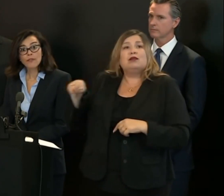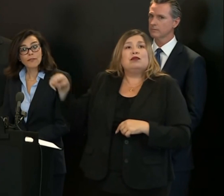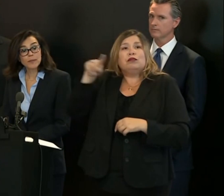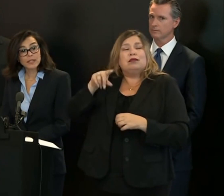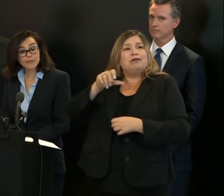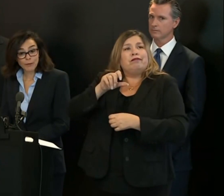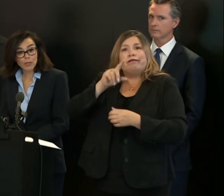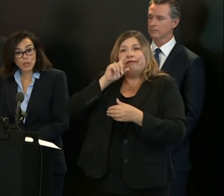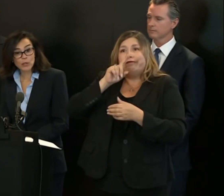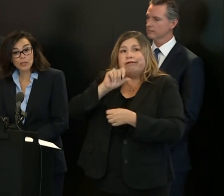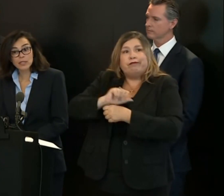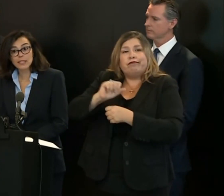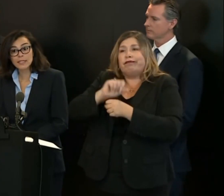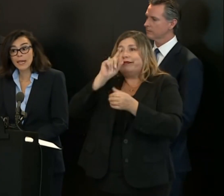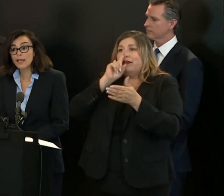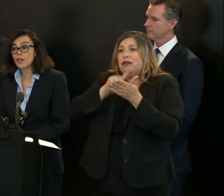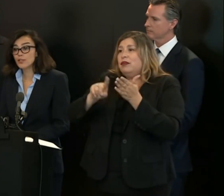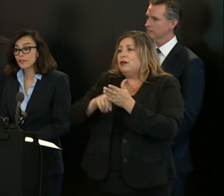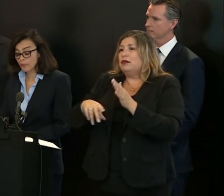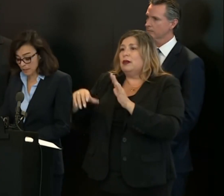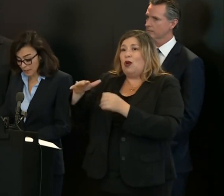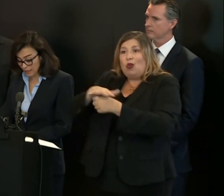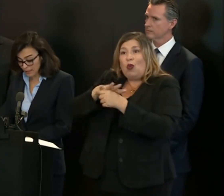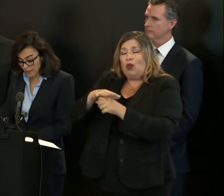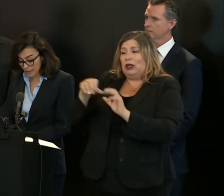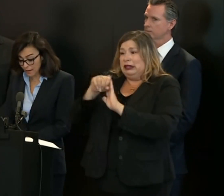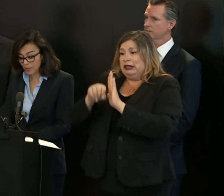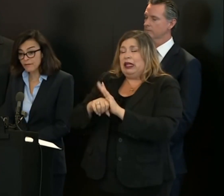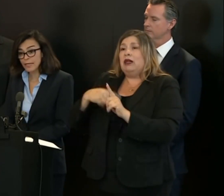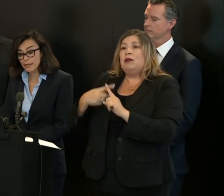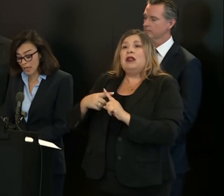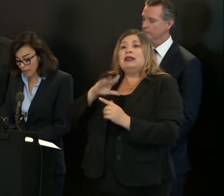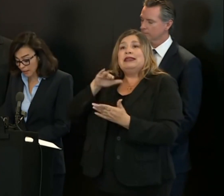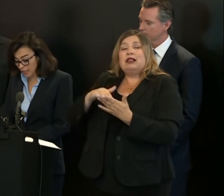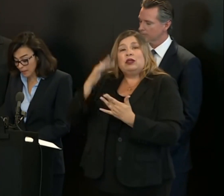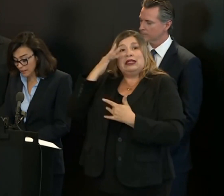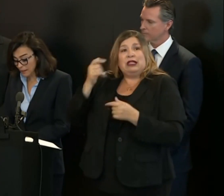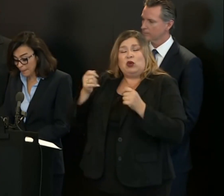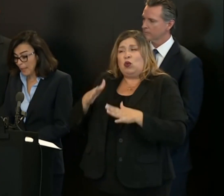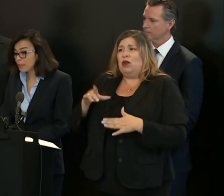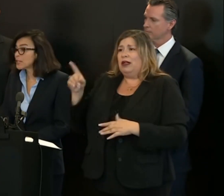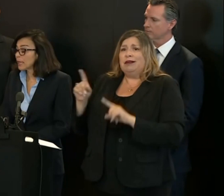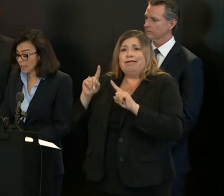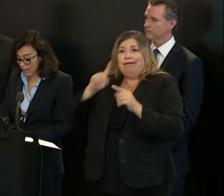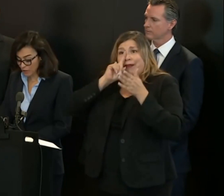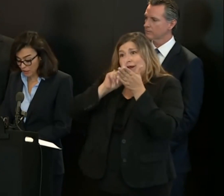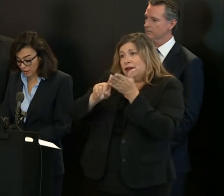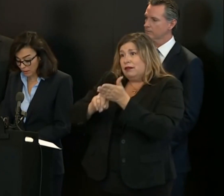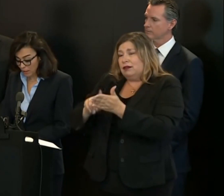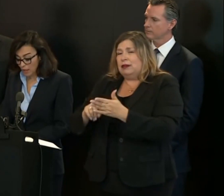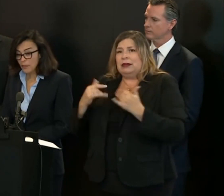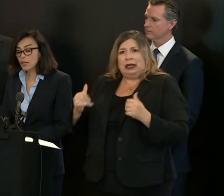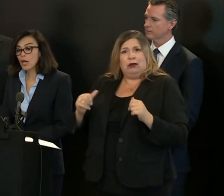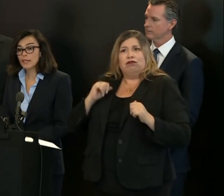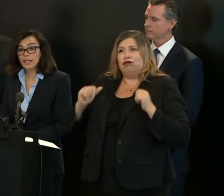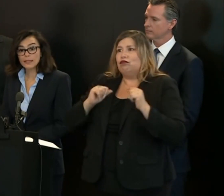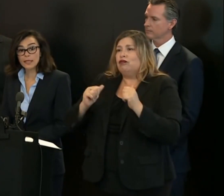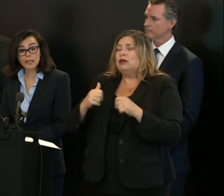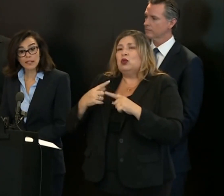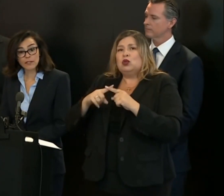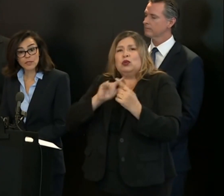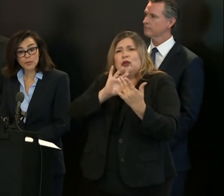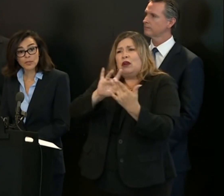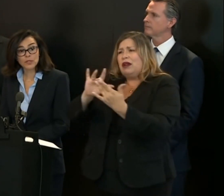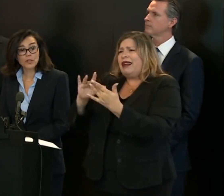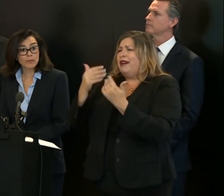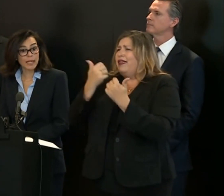local, from the local, the state, and also from the CDC. They're investigating the cases and they're taking action. They're contacting